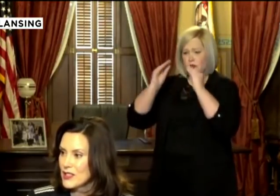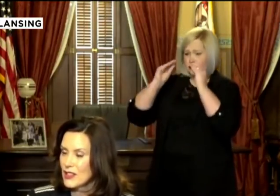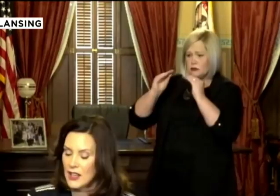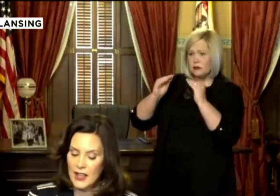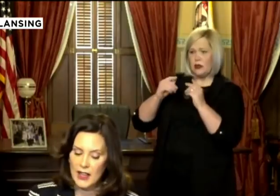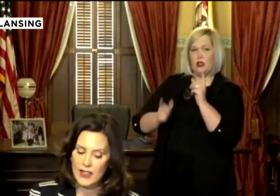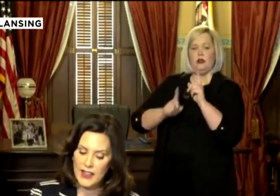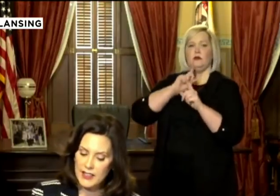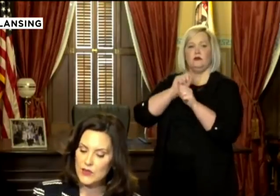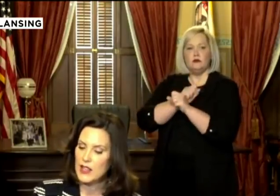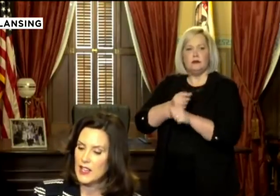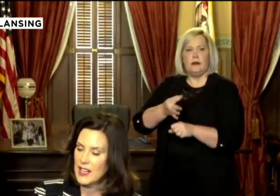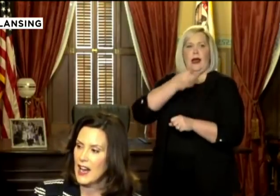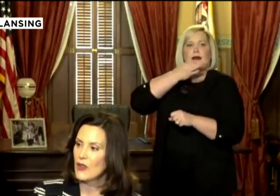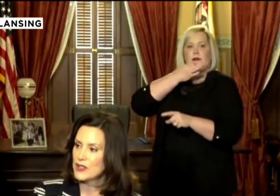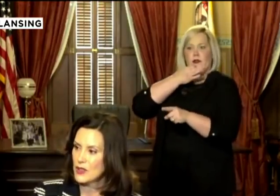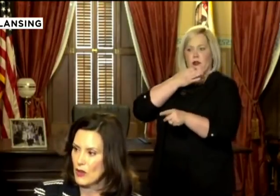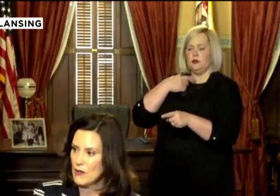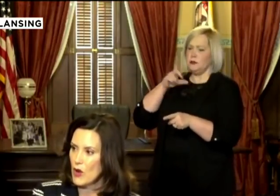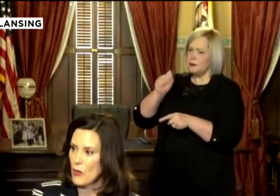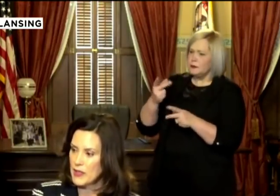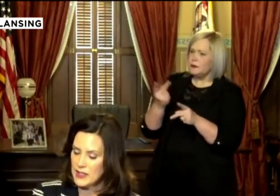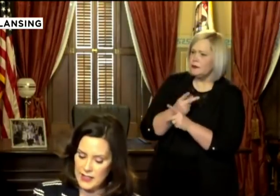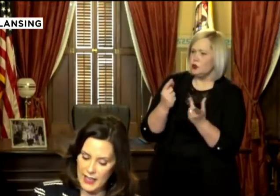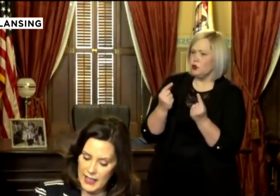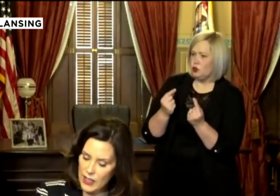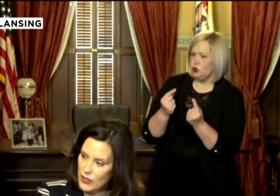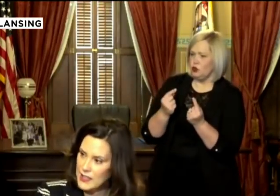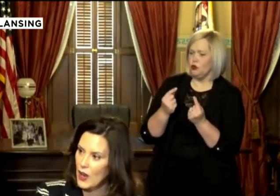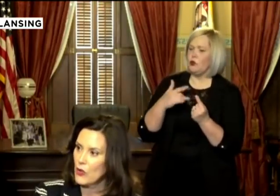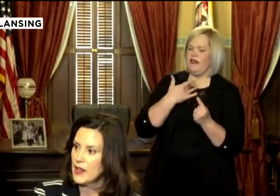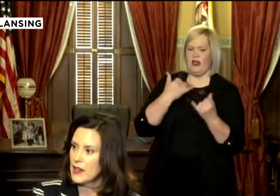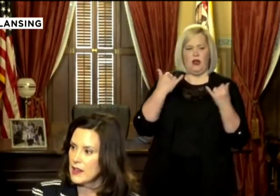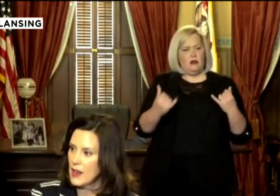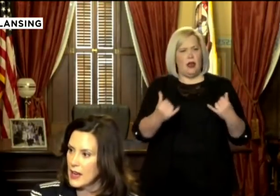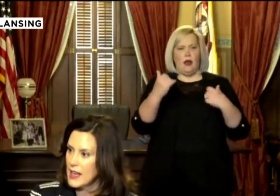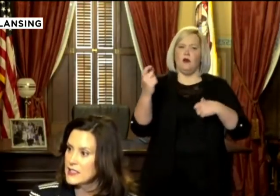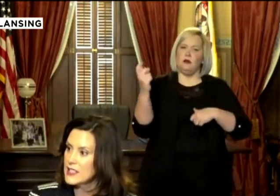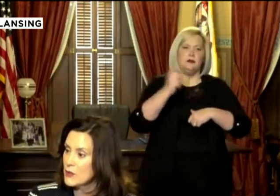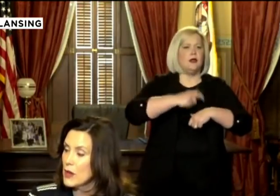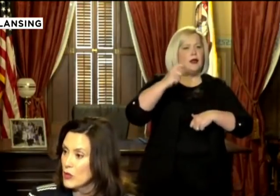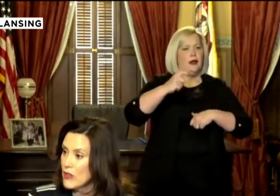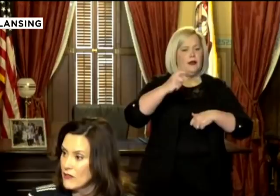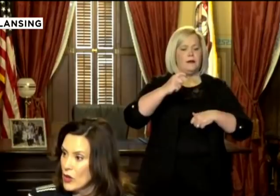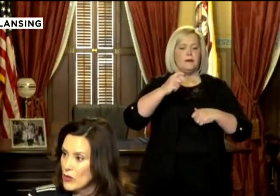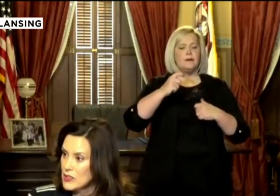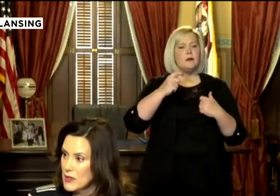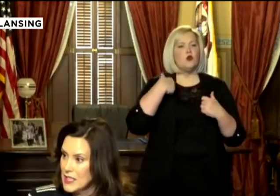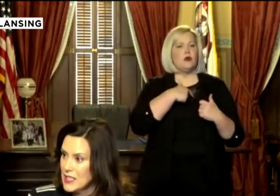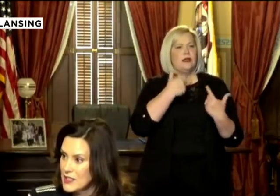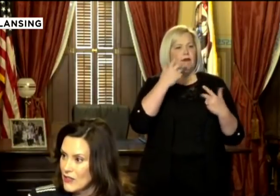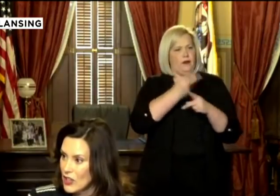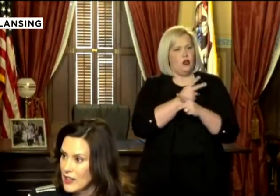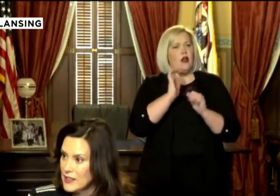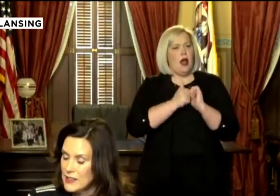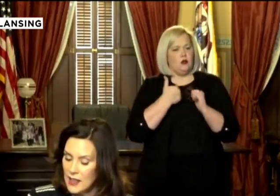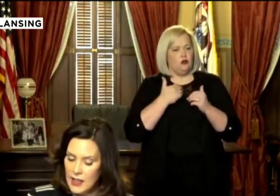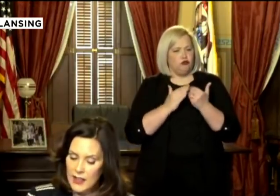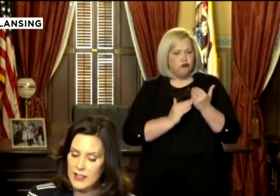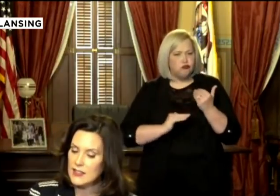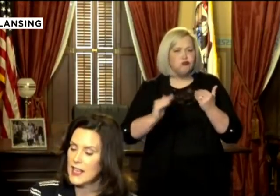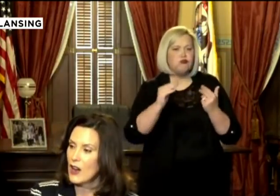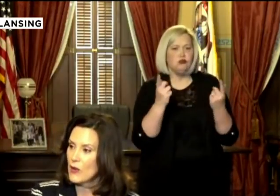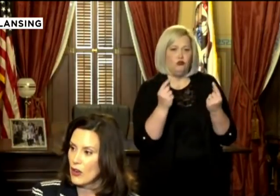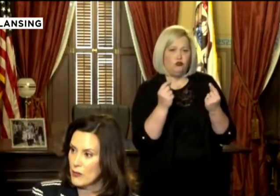true experts here. This, we think now, is the right moment to say, here's how we anticipate moving forward to meet the needs of our